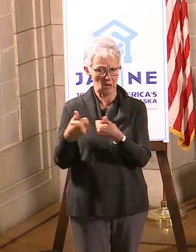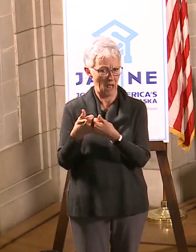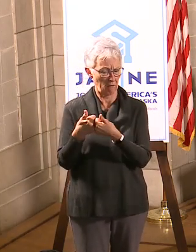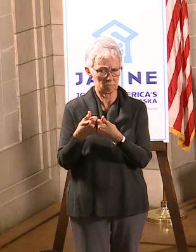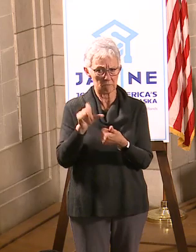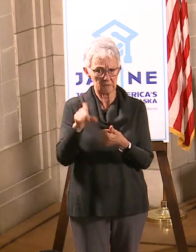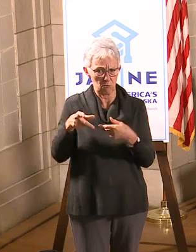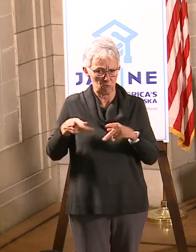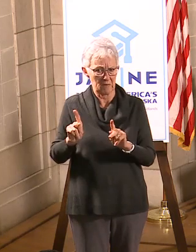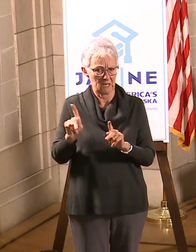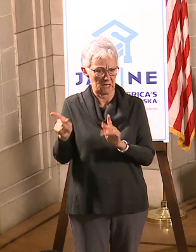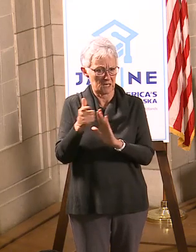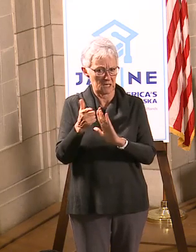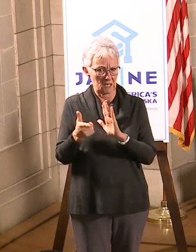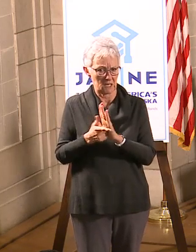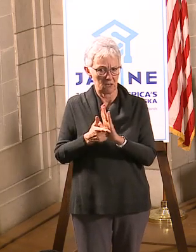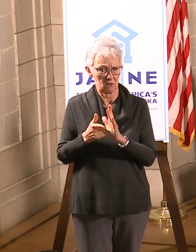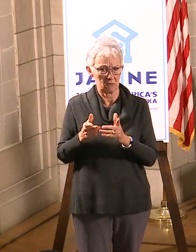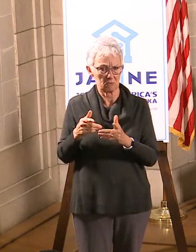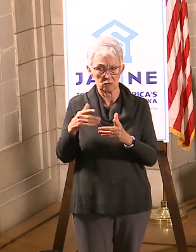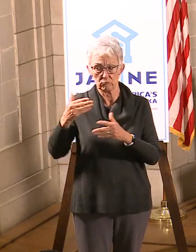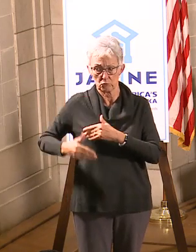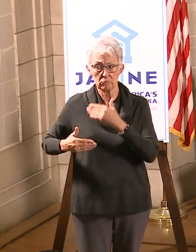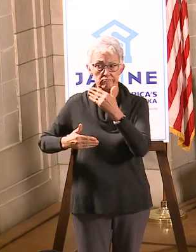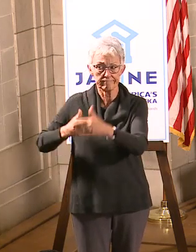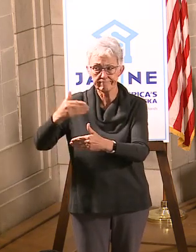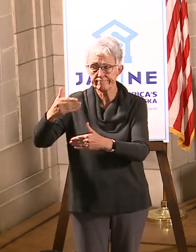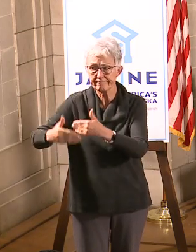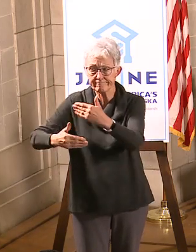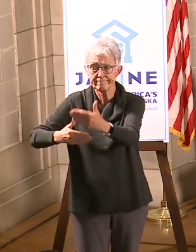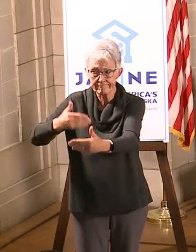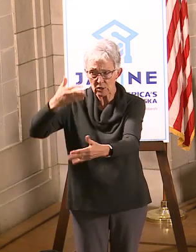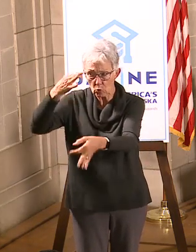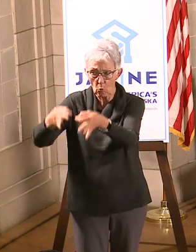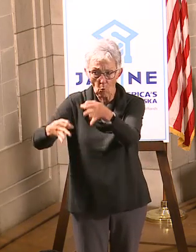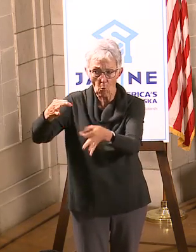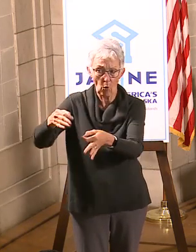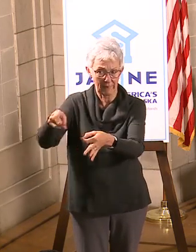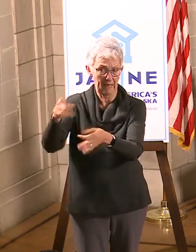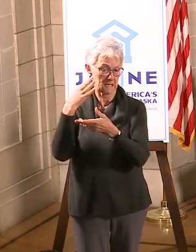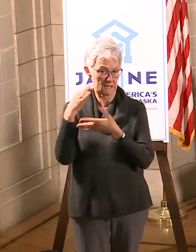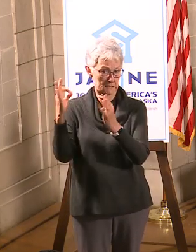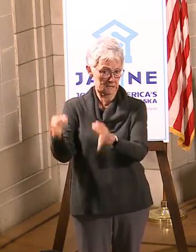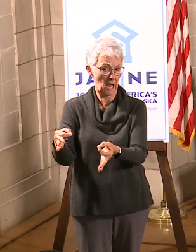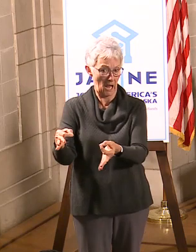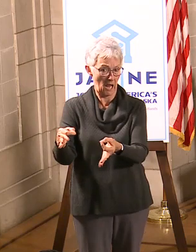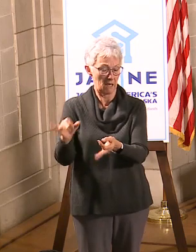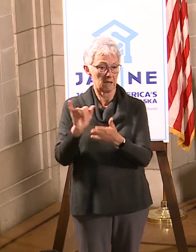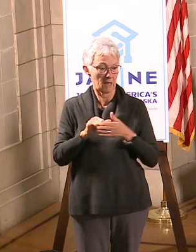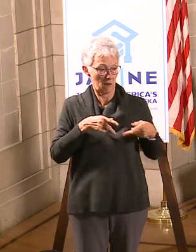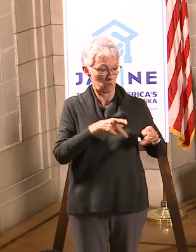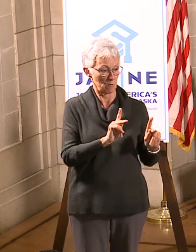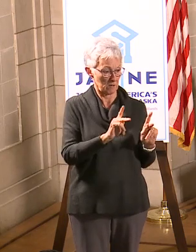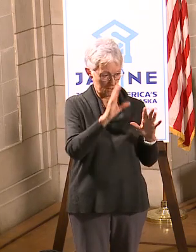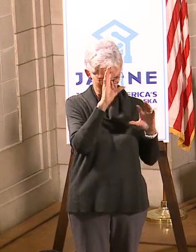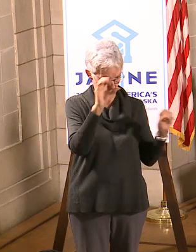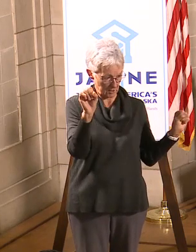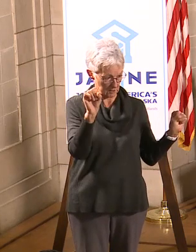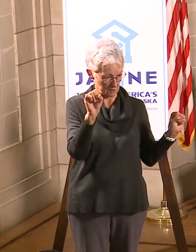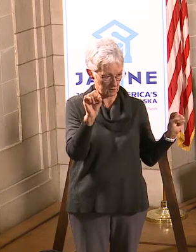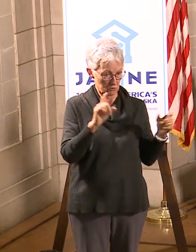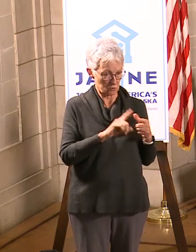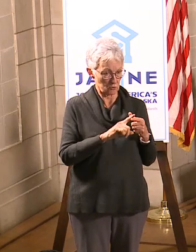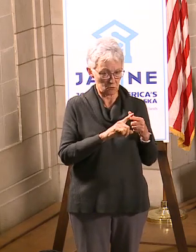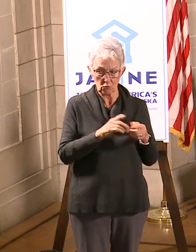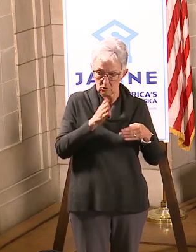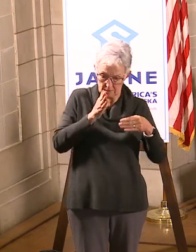to, go through the legal courts and so forth to be able to allow the president to be able to pursue his legal